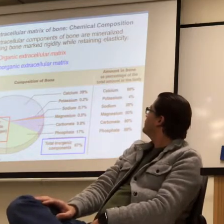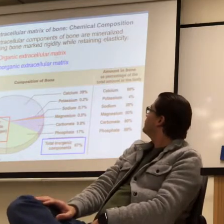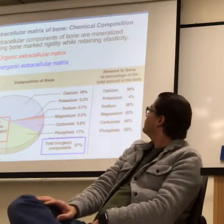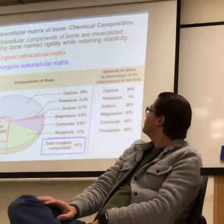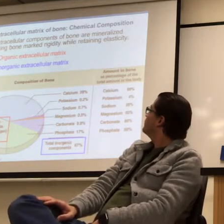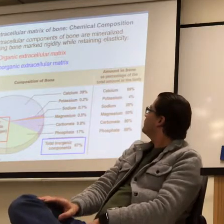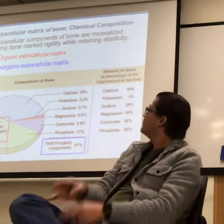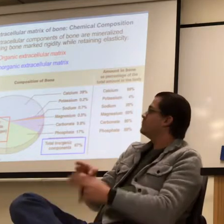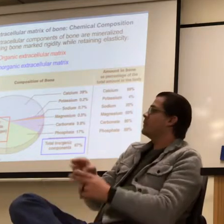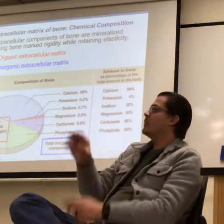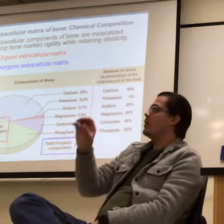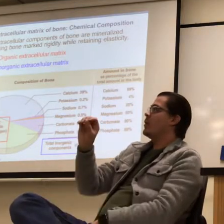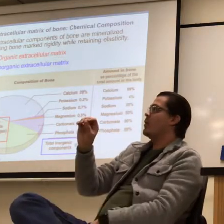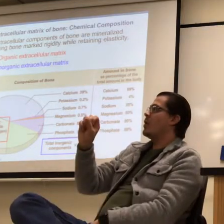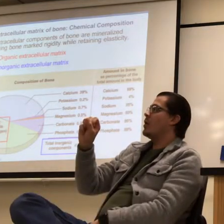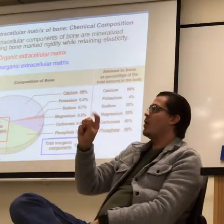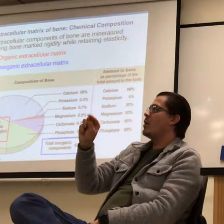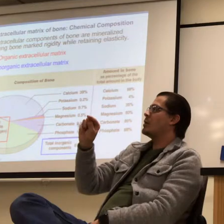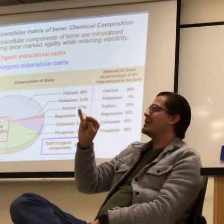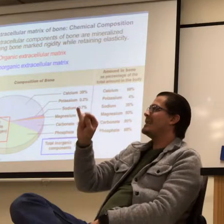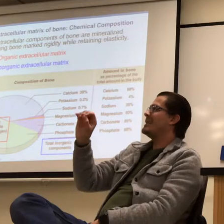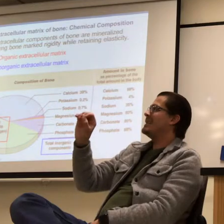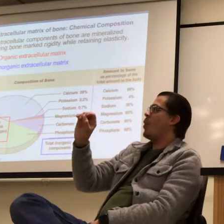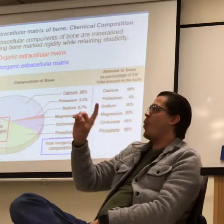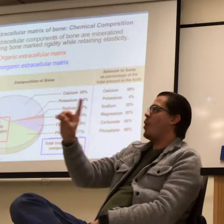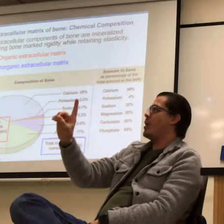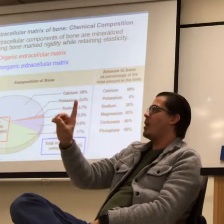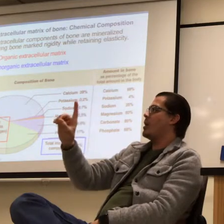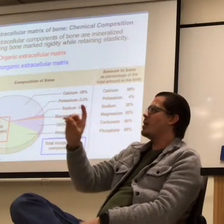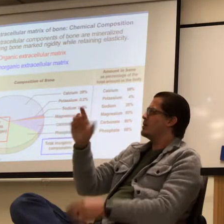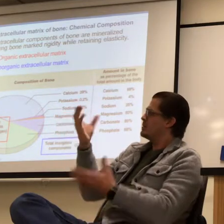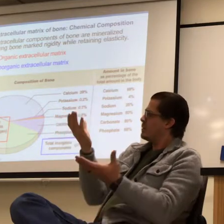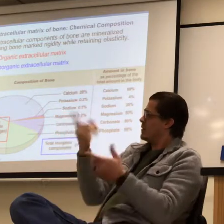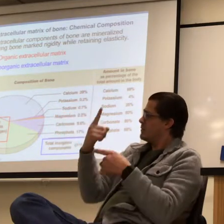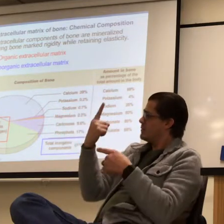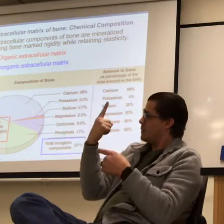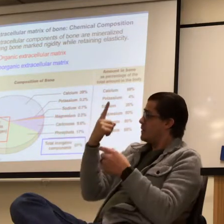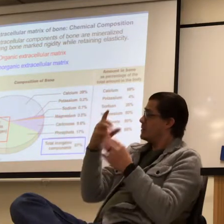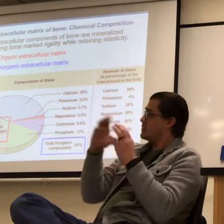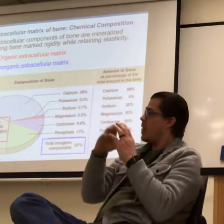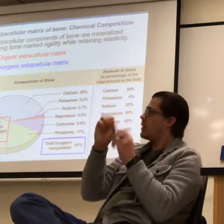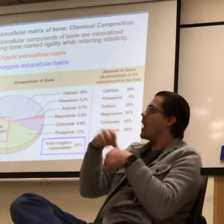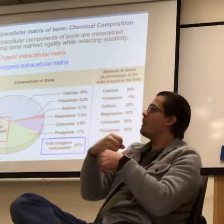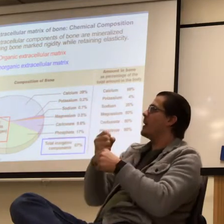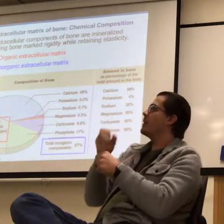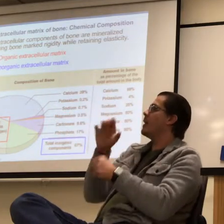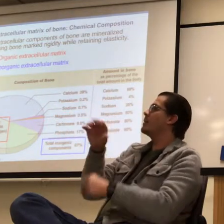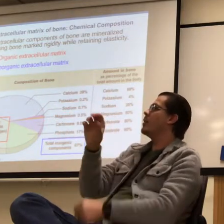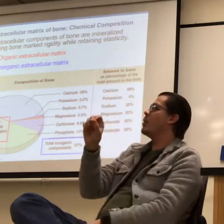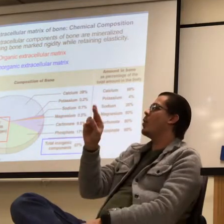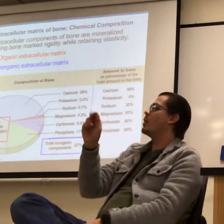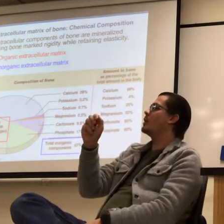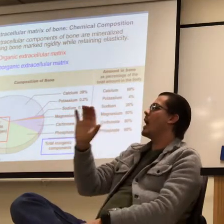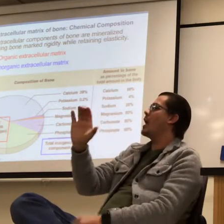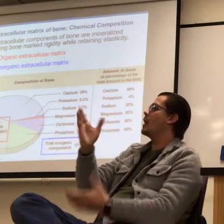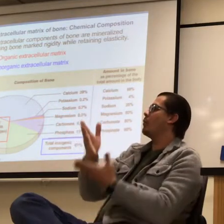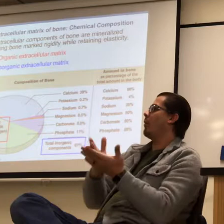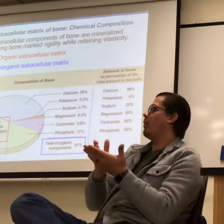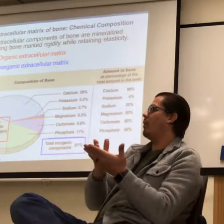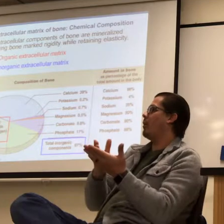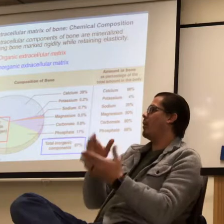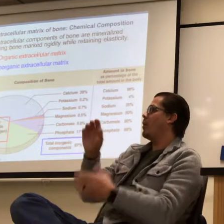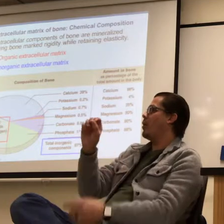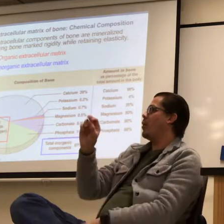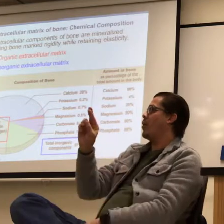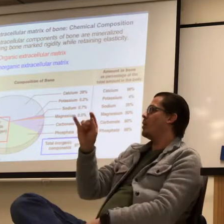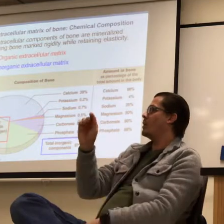osteoid. You know, collagen is something that cells can make. This is the organic part. You know, when the